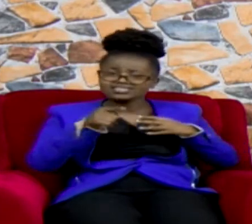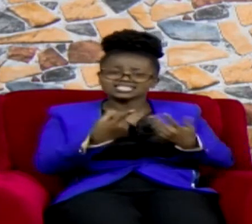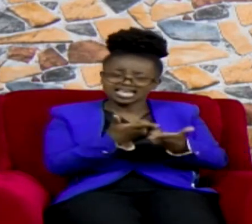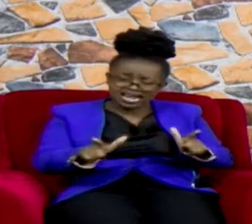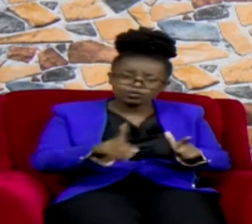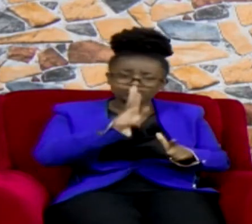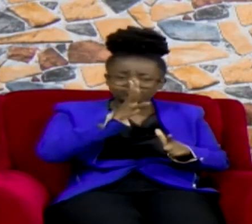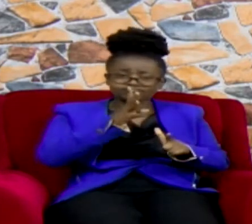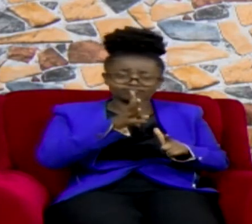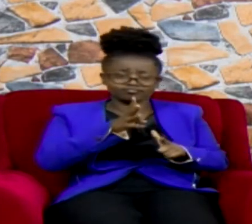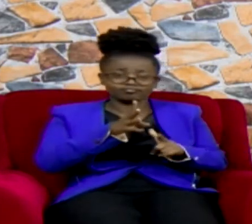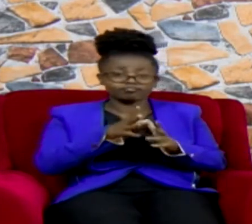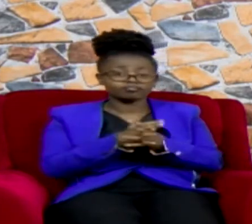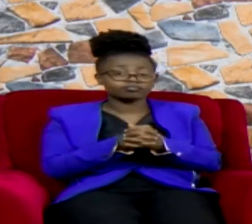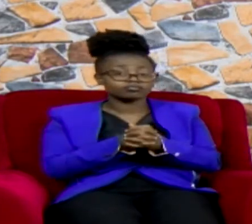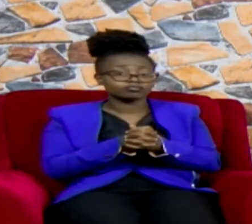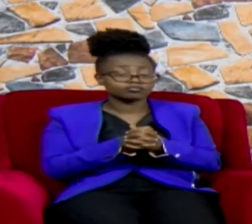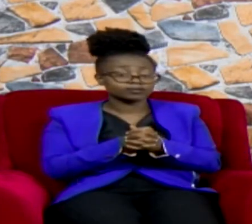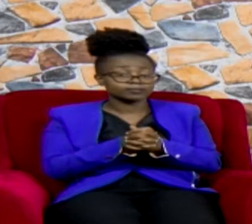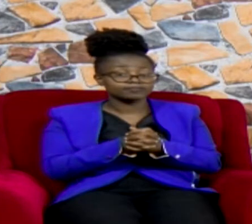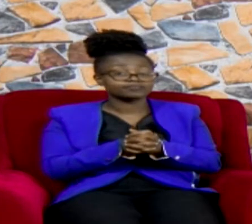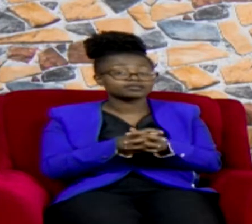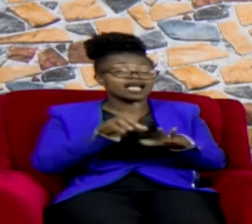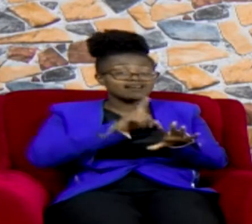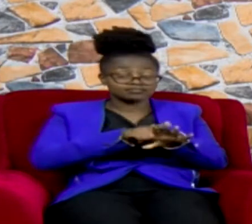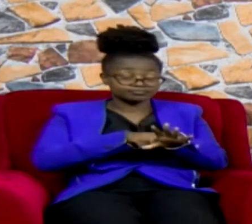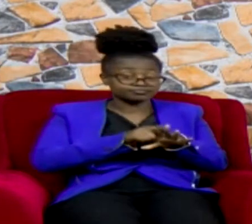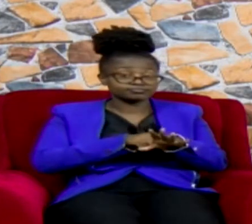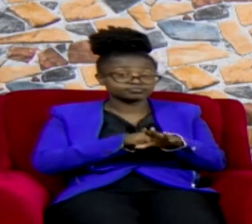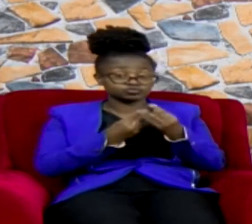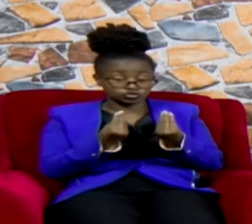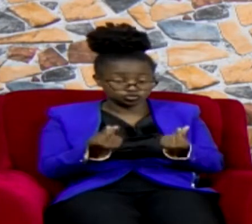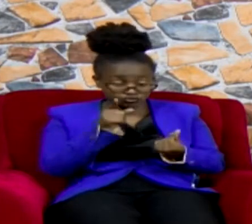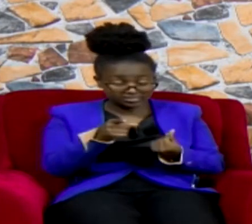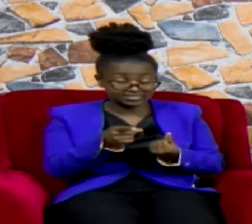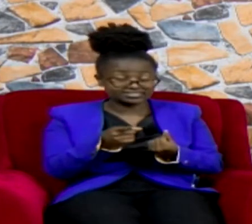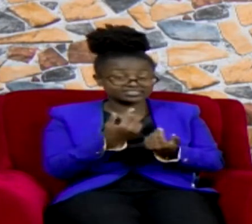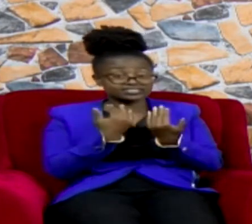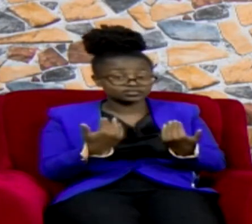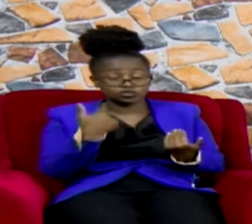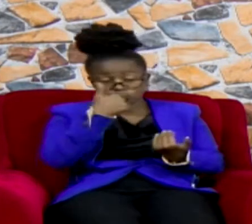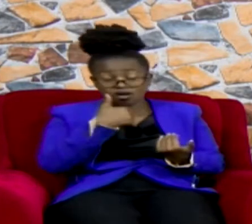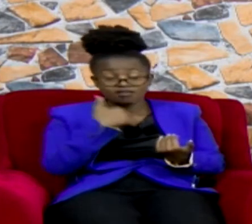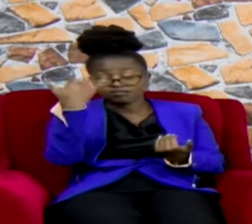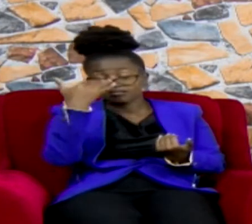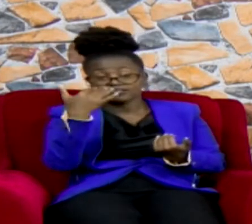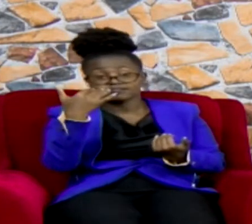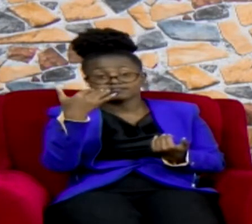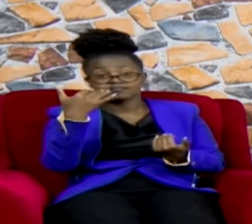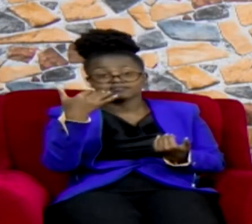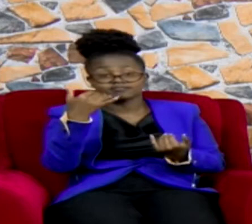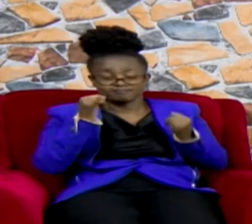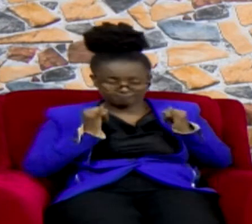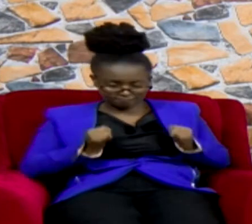about intervention? Intervention. Yeah. Intervention, when it comes to the intervention of a child with a spectrum, is purely